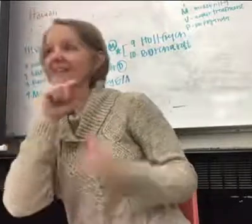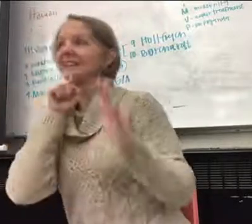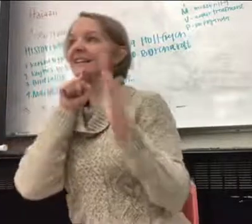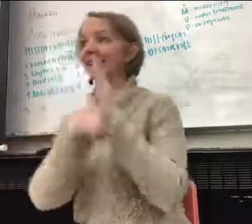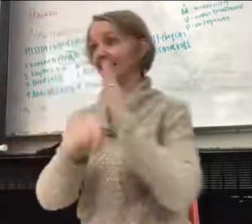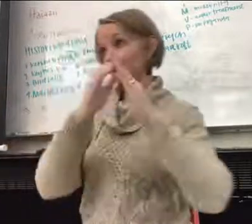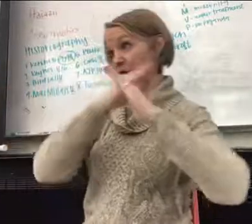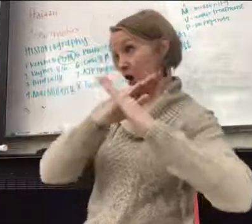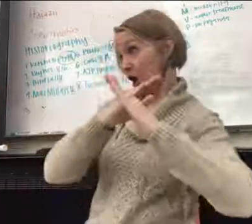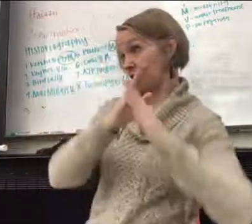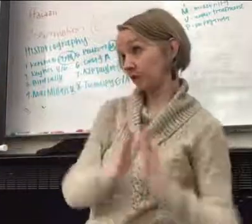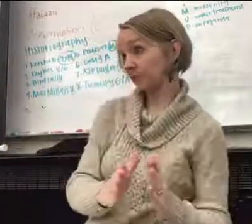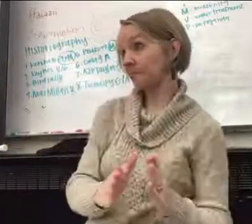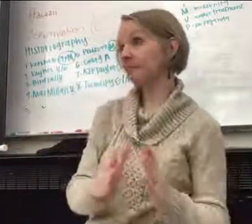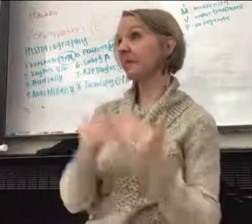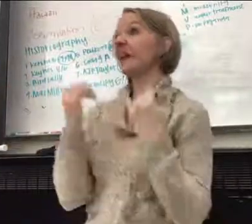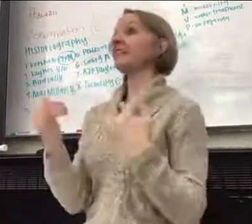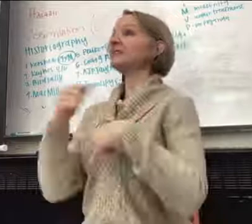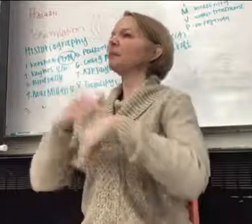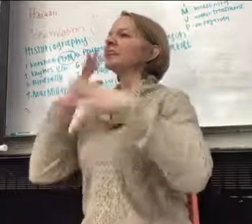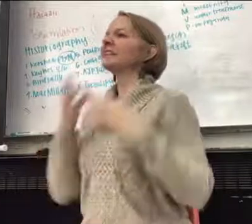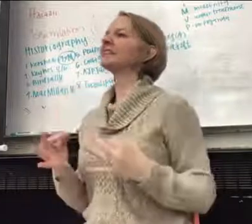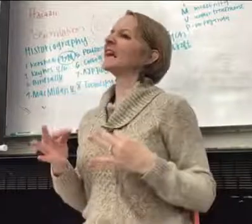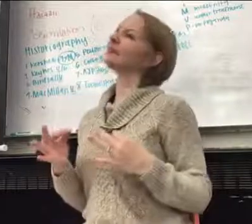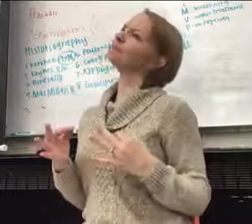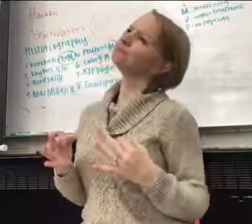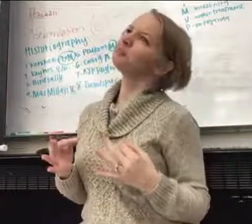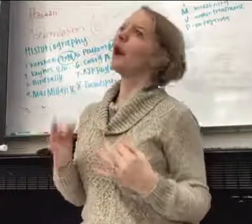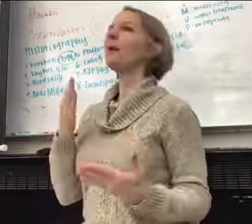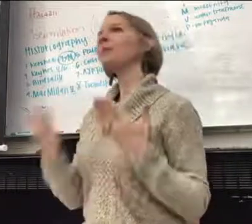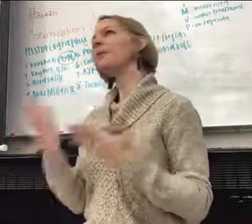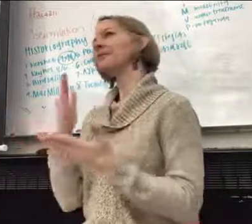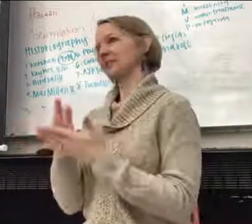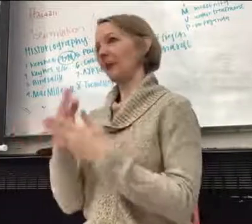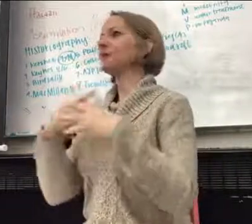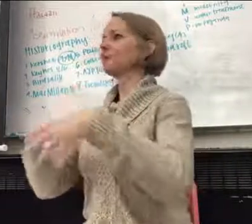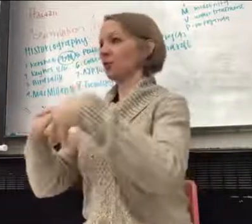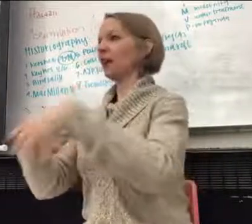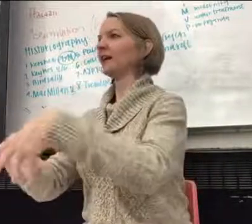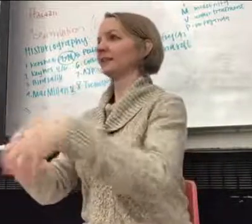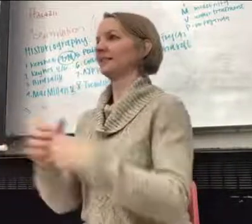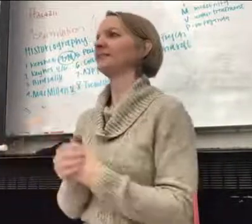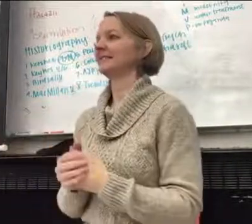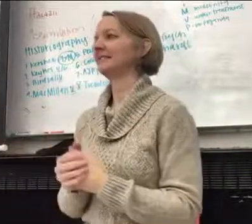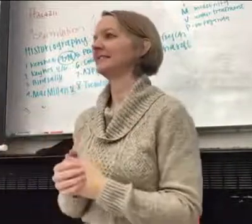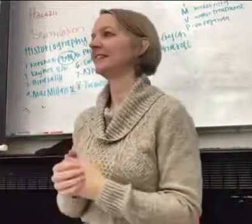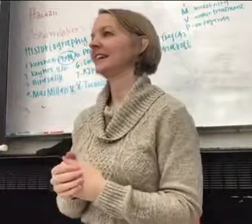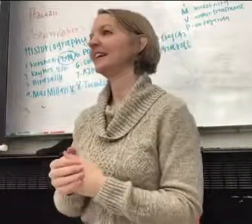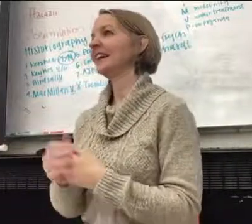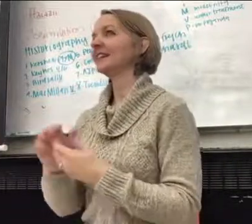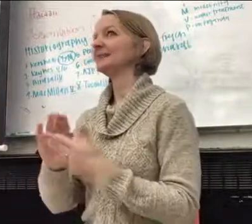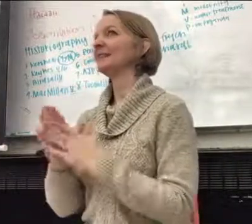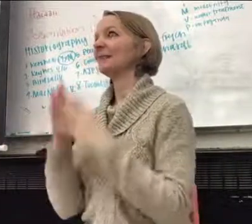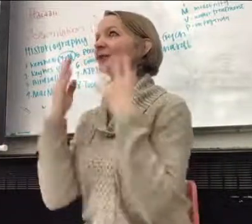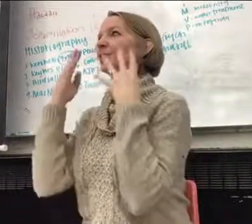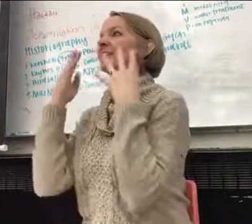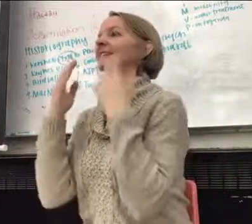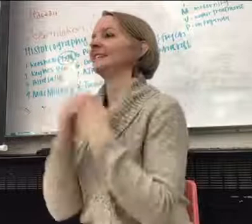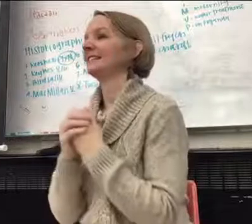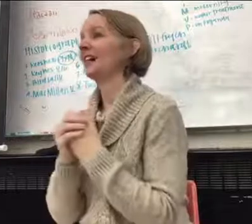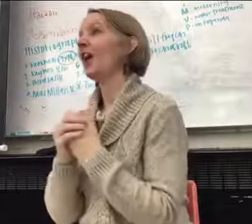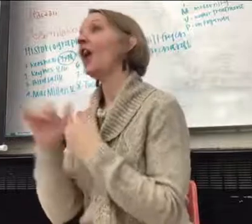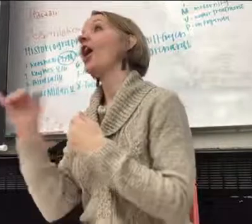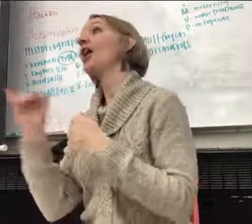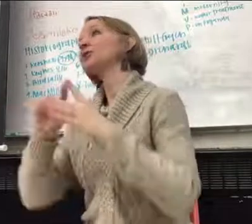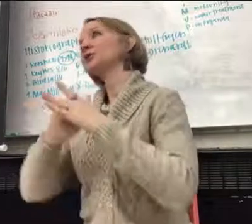him. At this point, they decide probably should get off the parade route. This parade is going nuts. Yeah, it's a pretty crazy parade. Also starts a